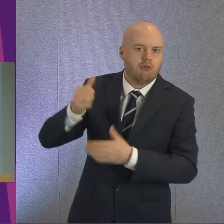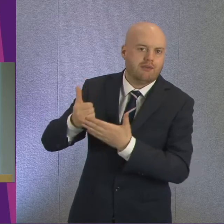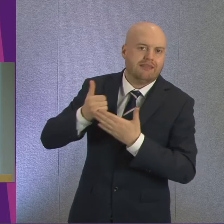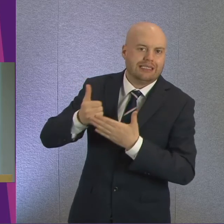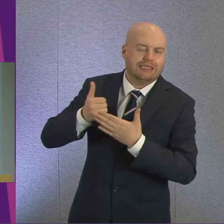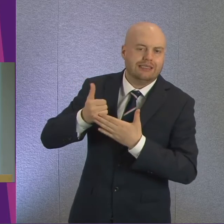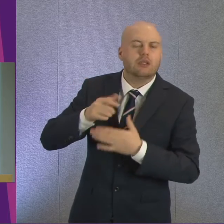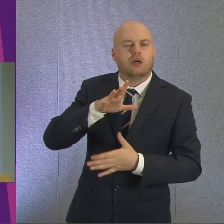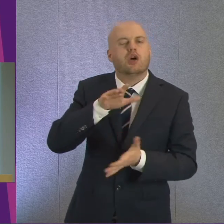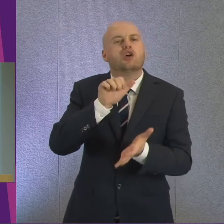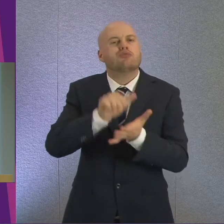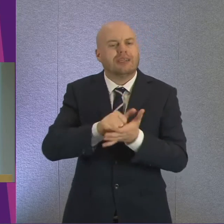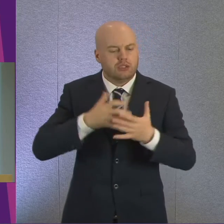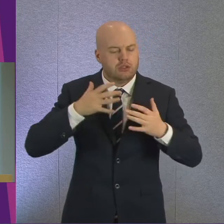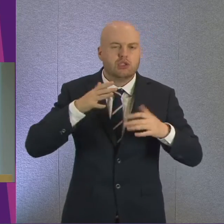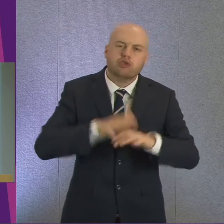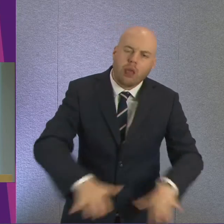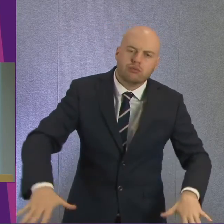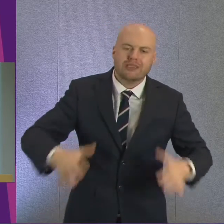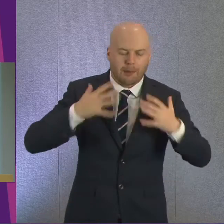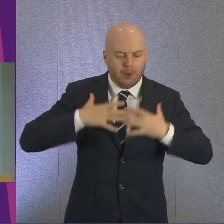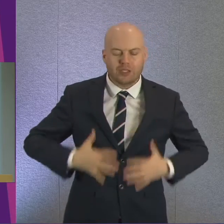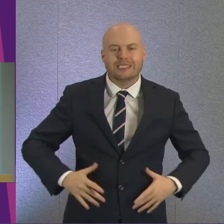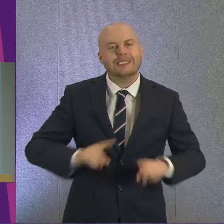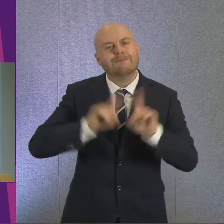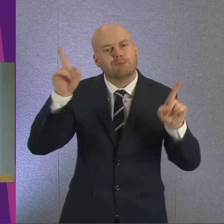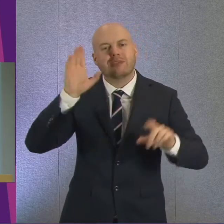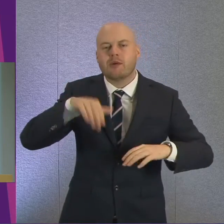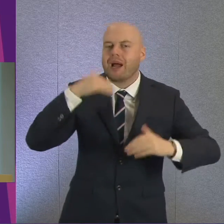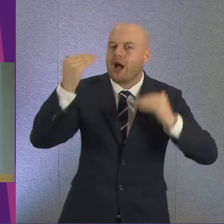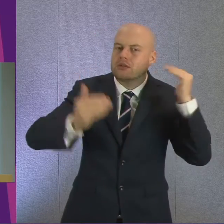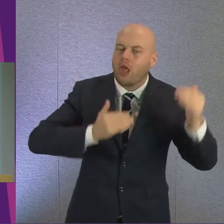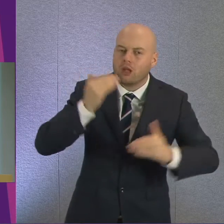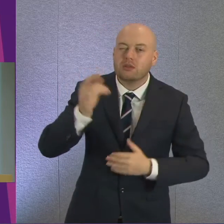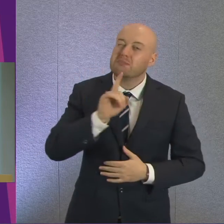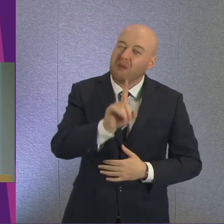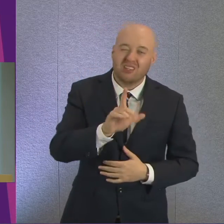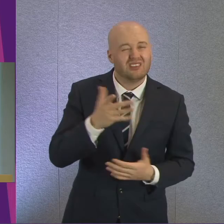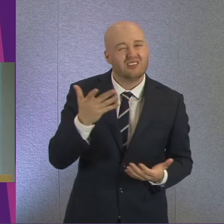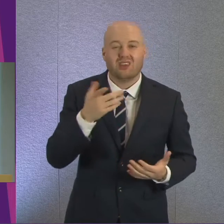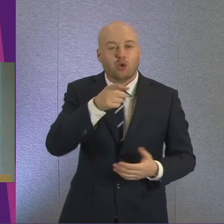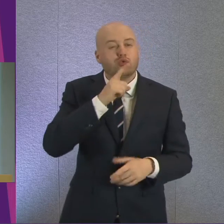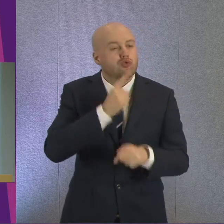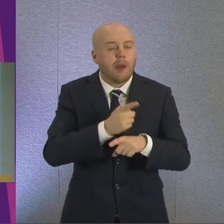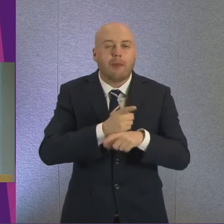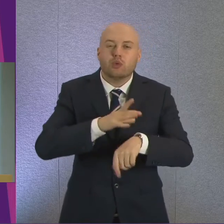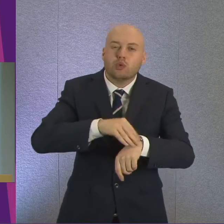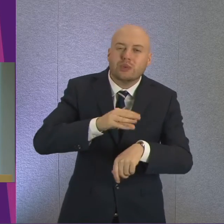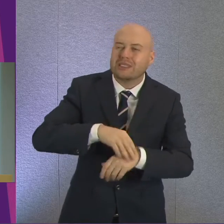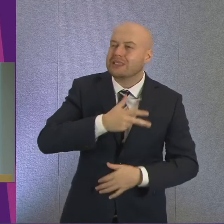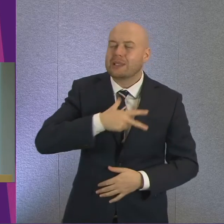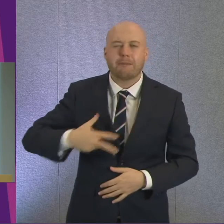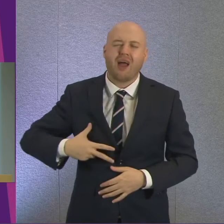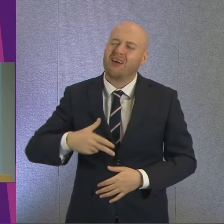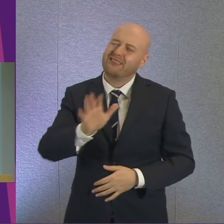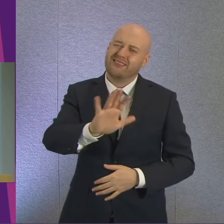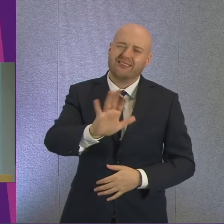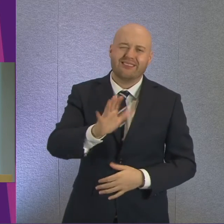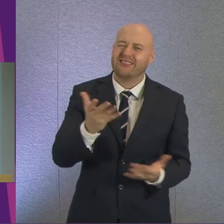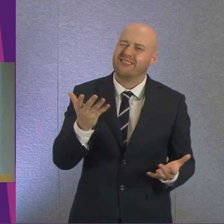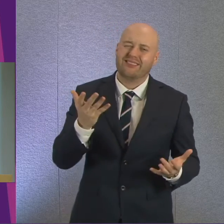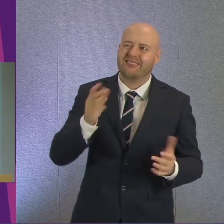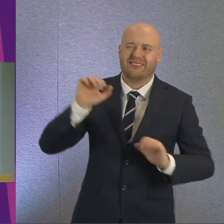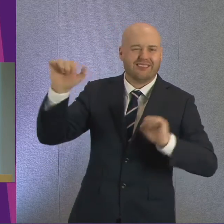children doesn't differ, but the school learning environment may well differ between countries. And in fact, there are an awful lot of adults